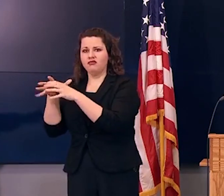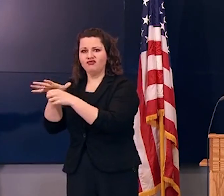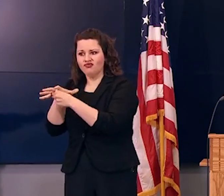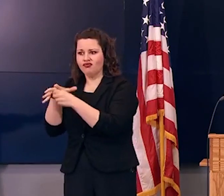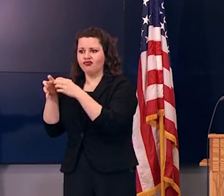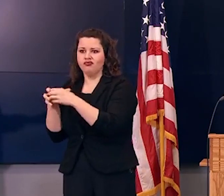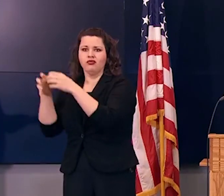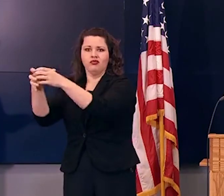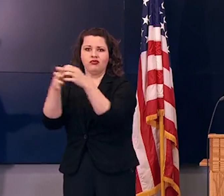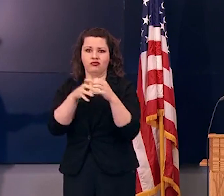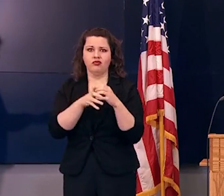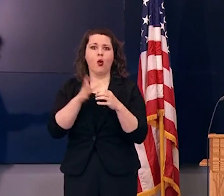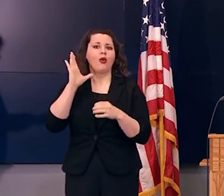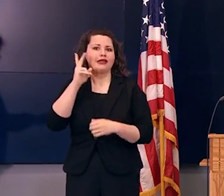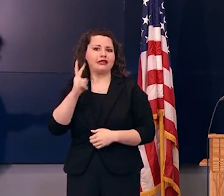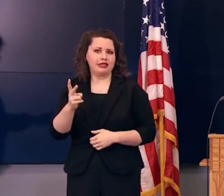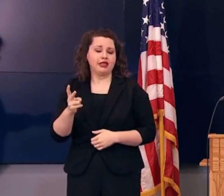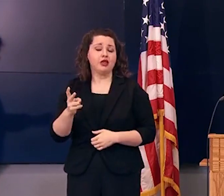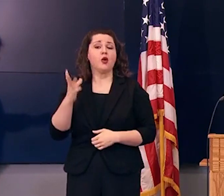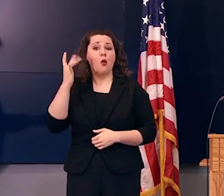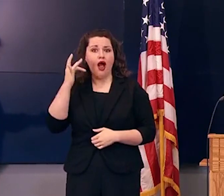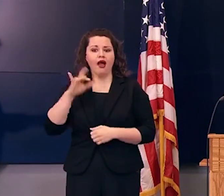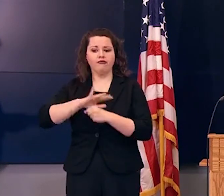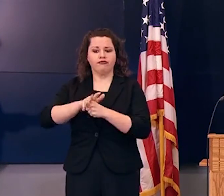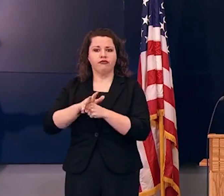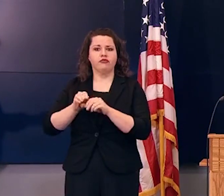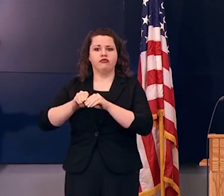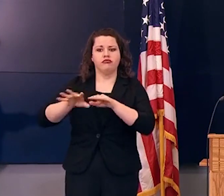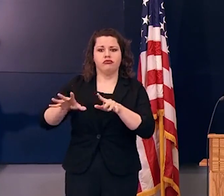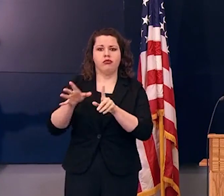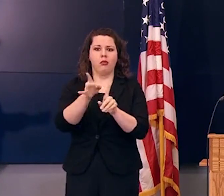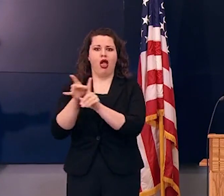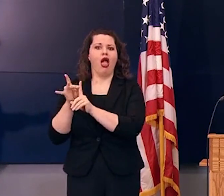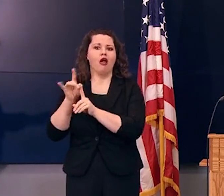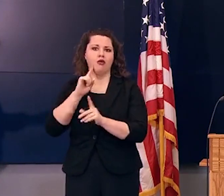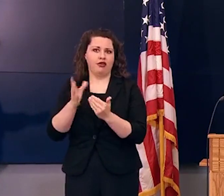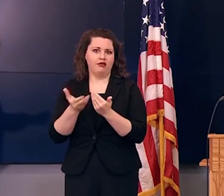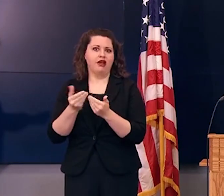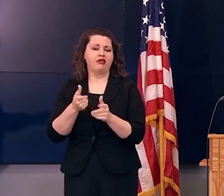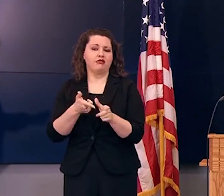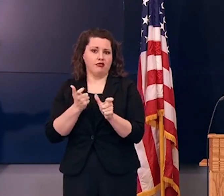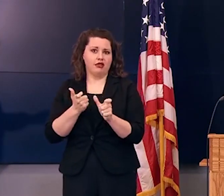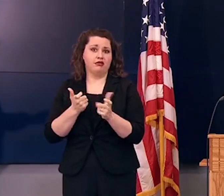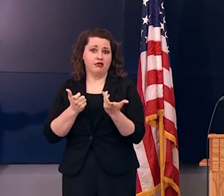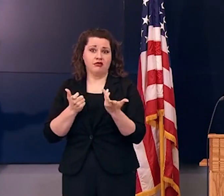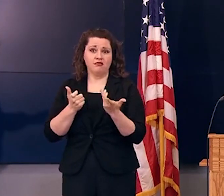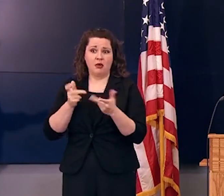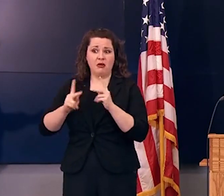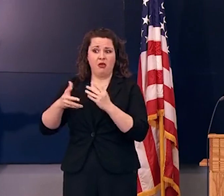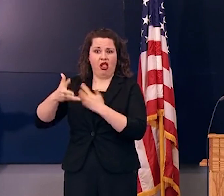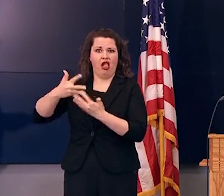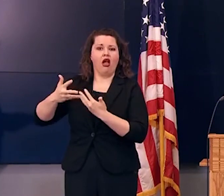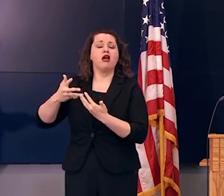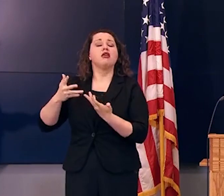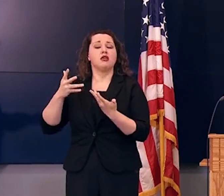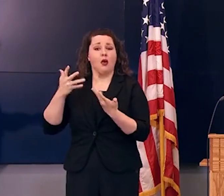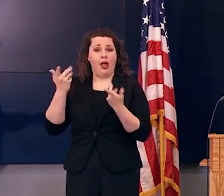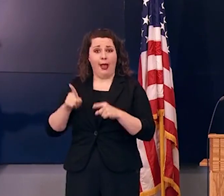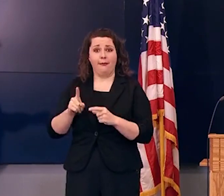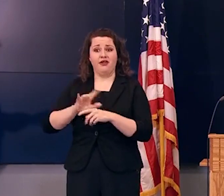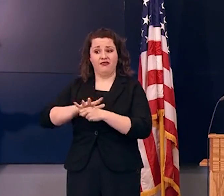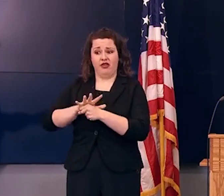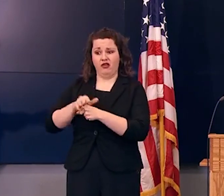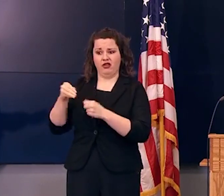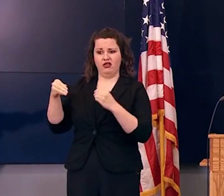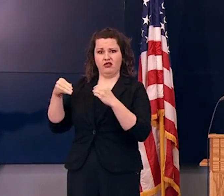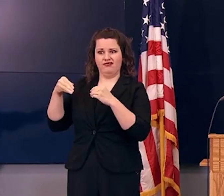of facilities because COVID-19 spreads quickly and easily among people in close proximity, and once the virus is introduced into